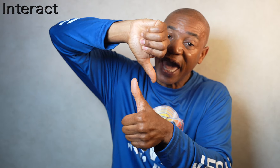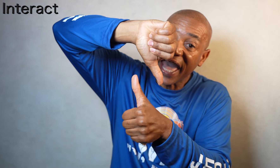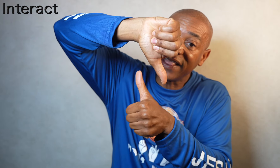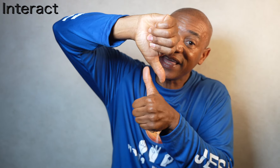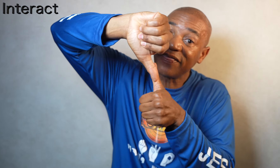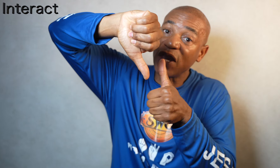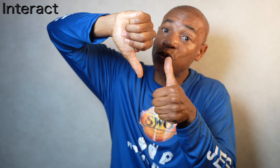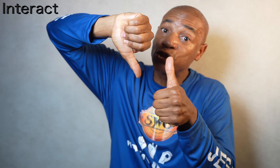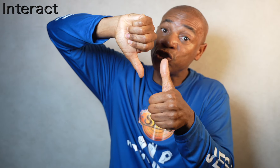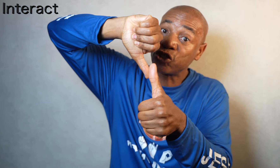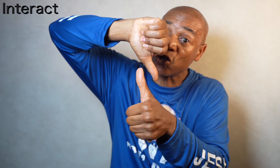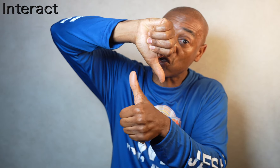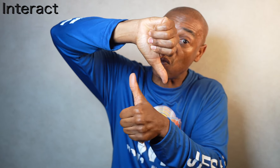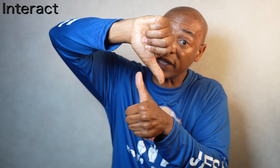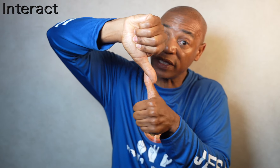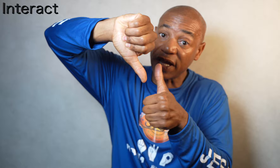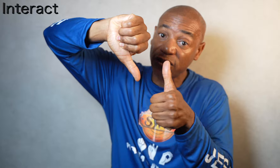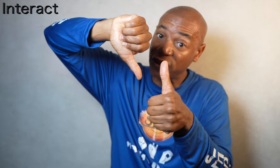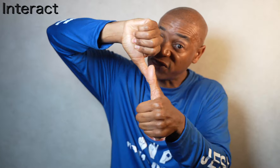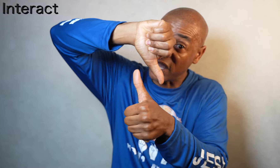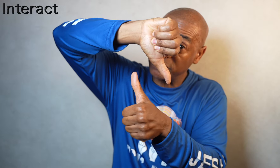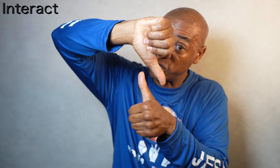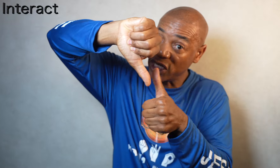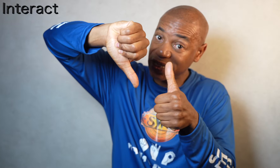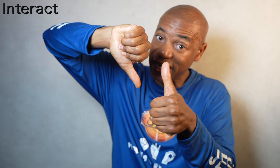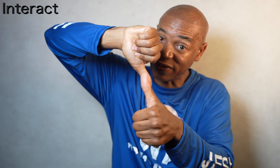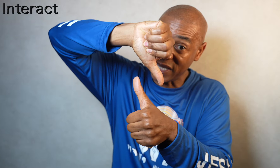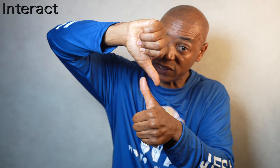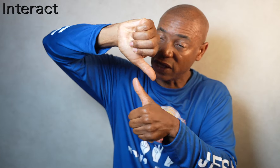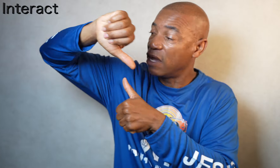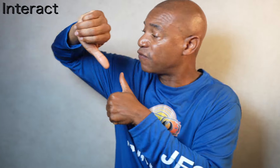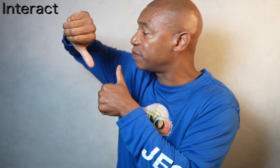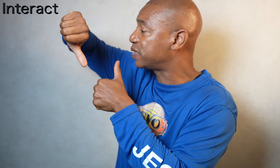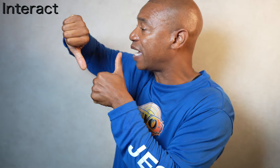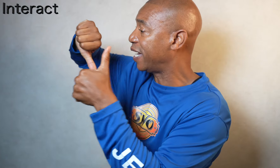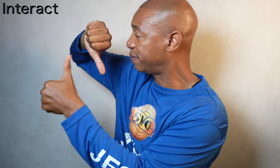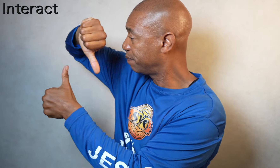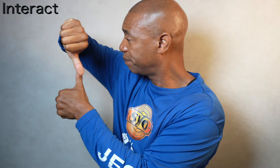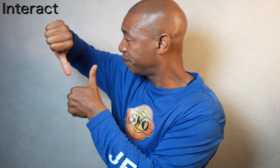and then they will circle one another, the thumbs, just like this, from the side.